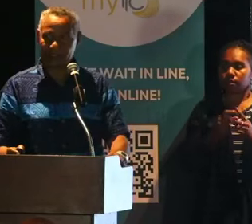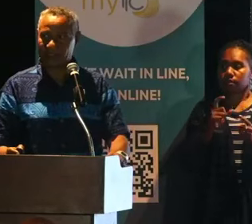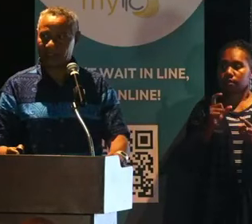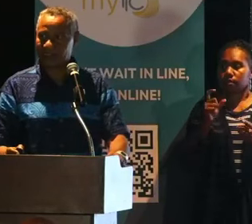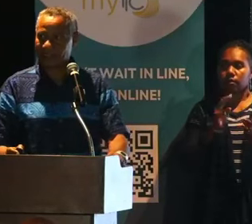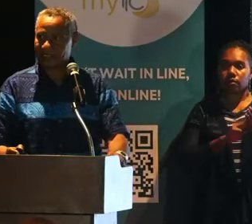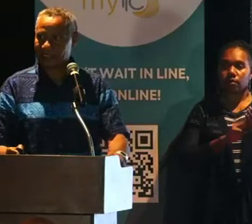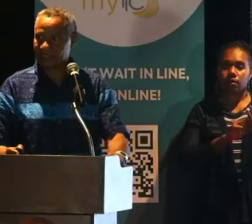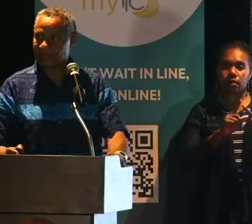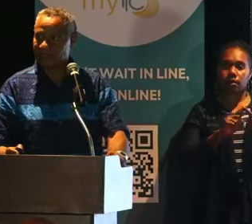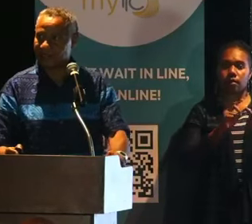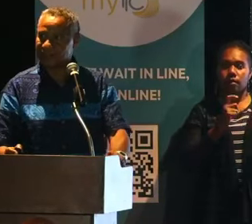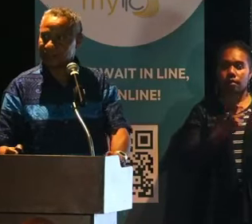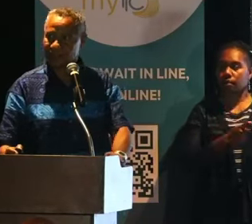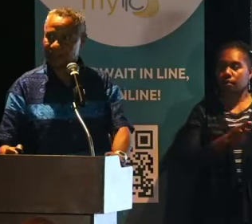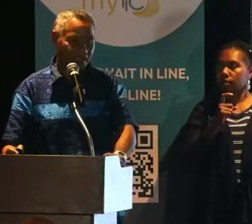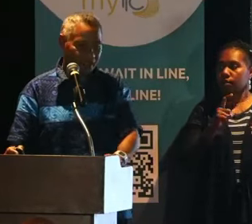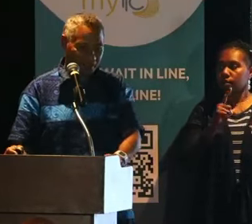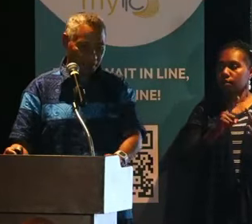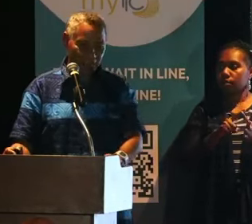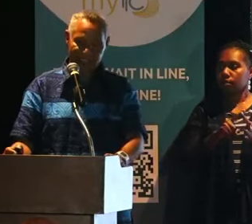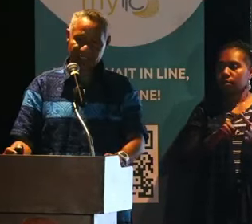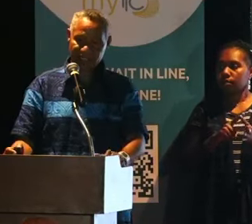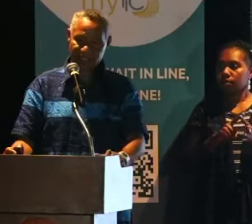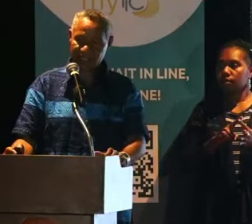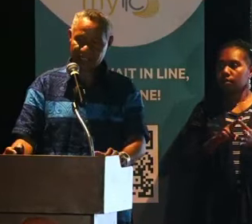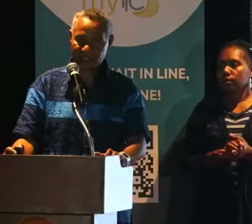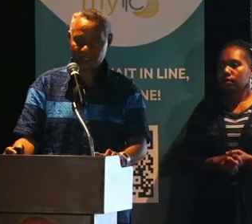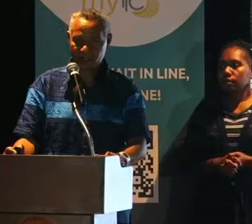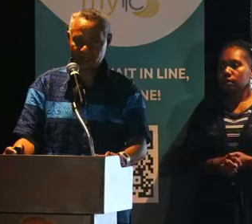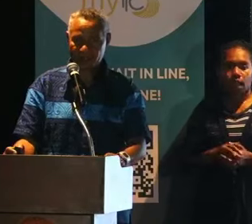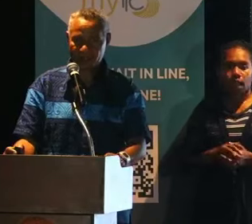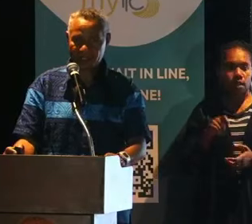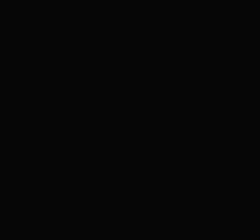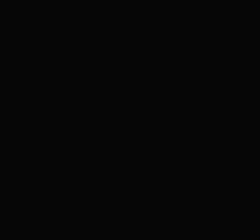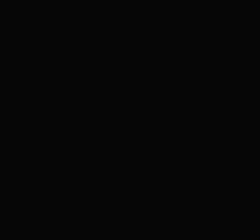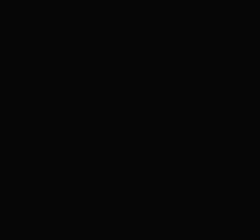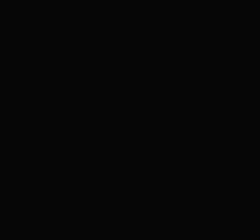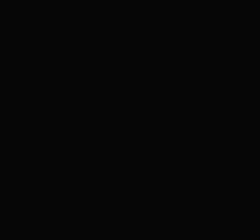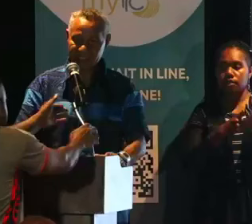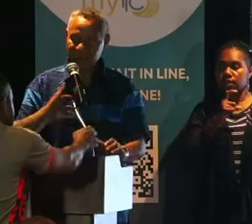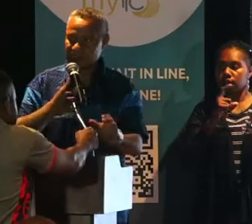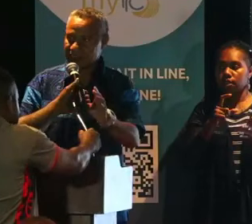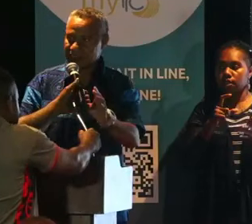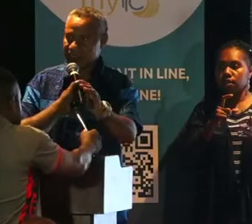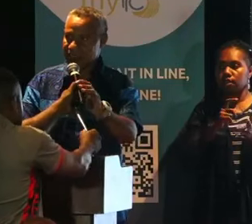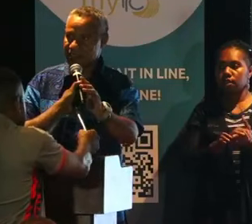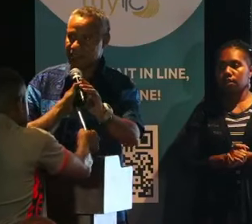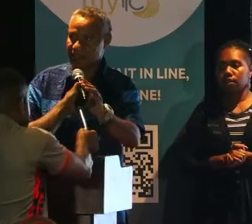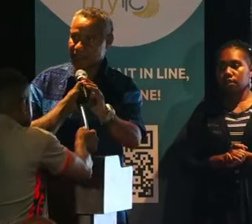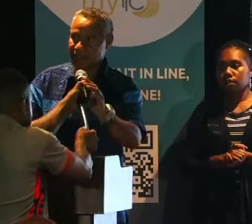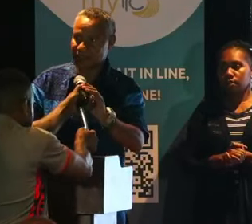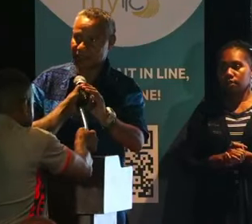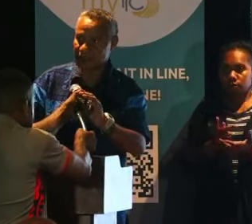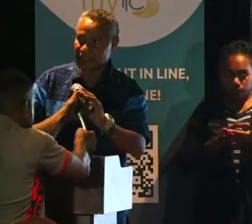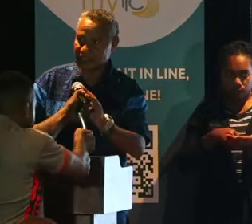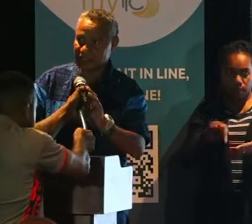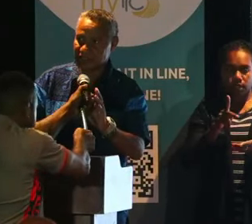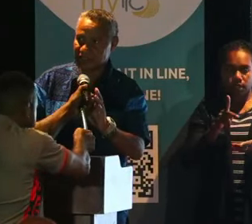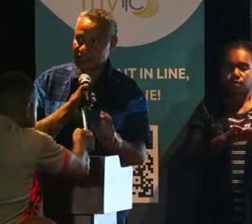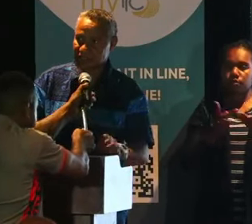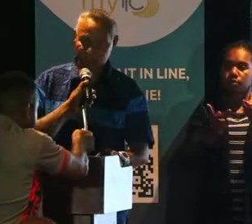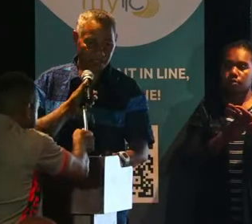to take part in this event. With that, the corporate society is under the Department of